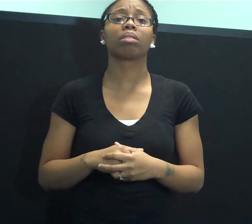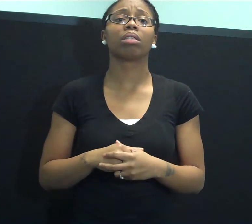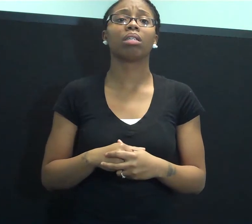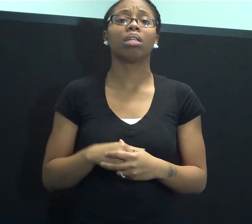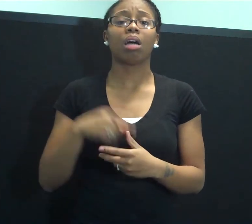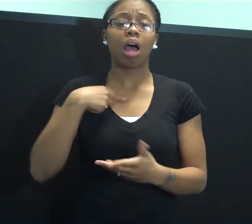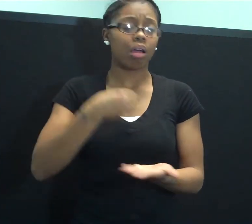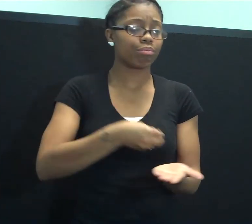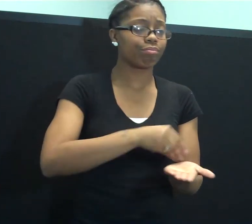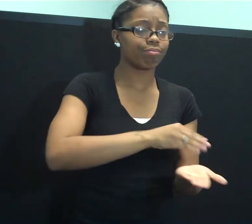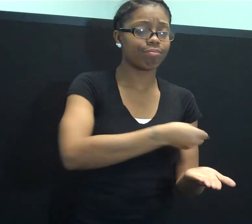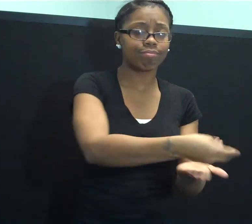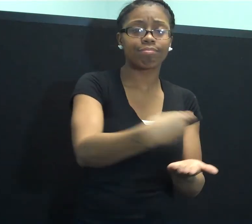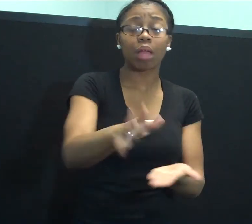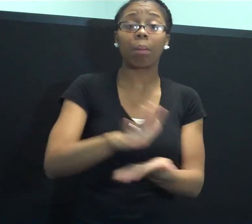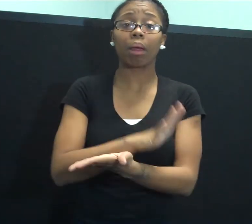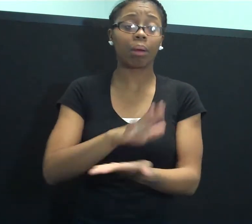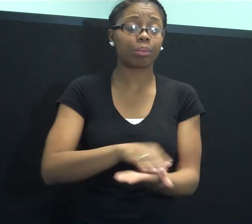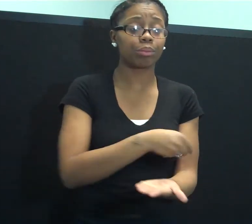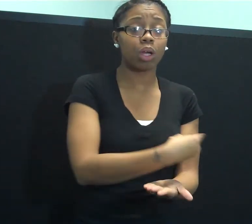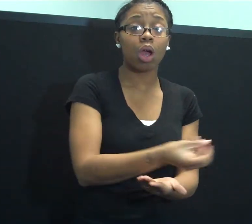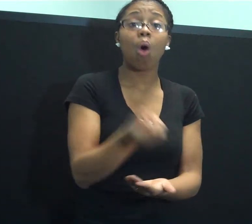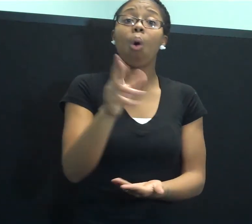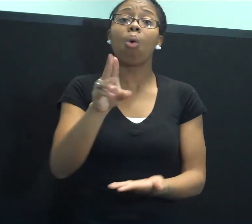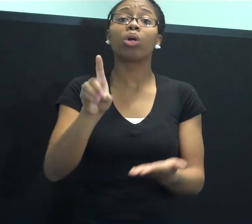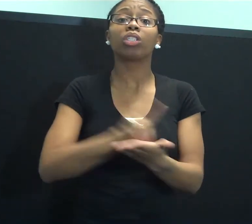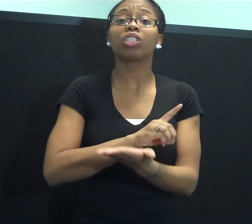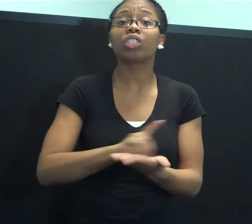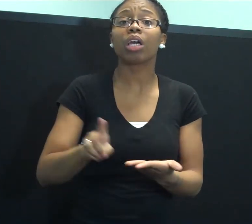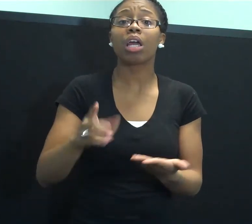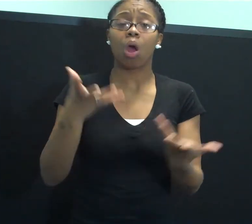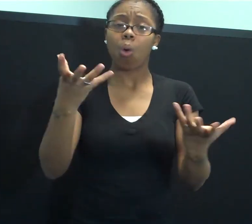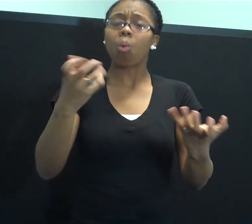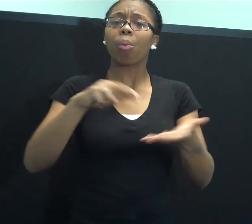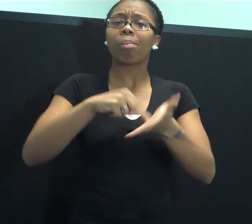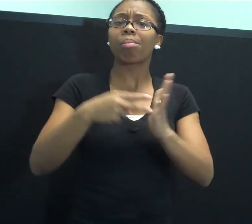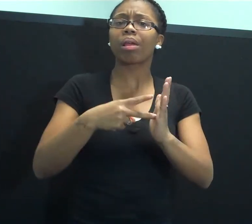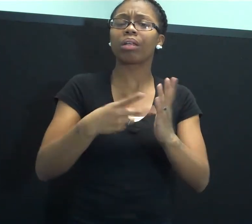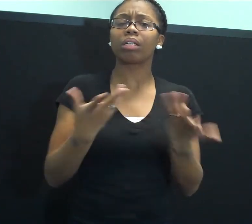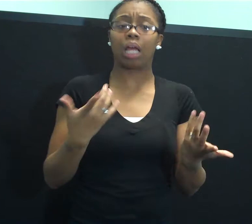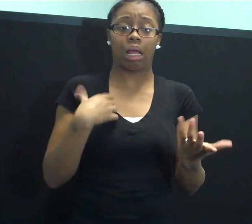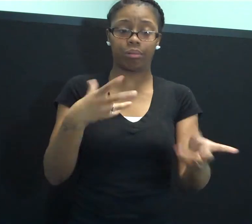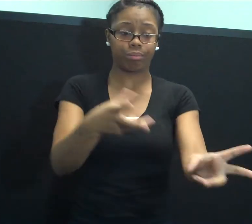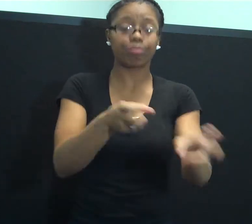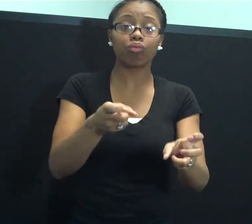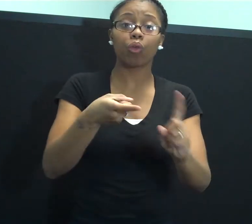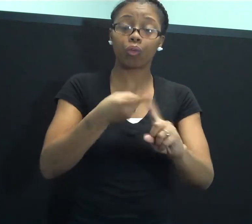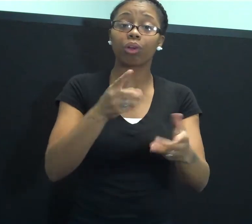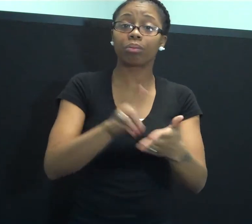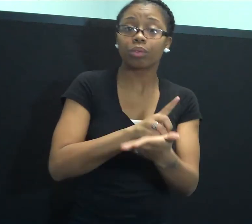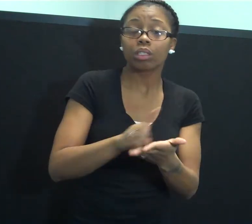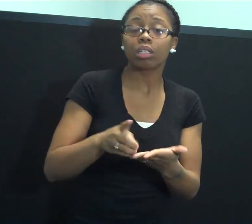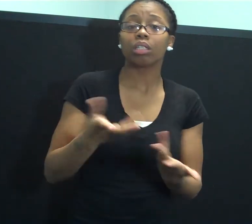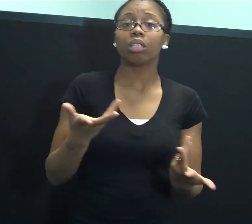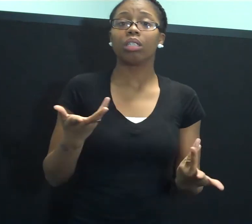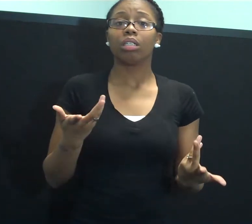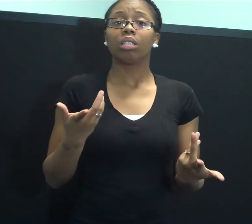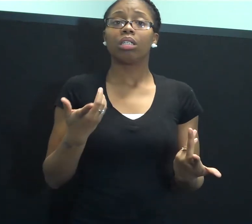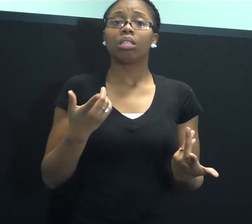of paper a standard dictionary definition of religion that I've taken from a dictionary that I've used for years since I was a college